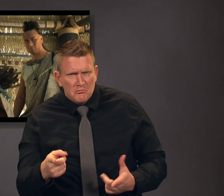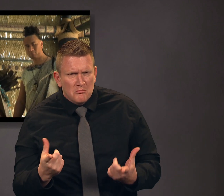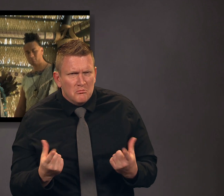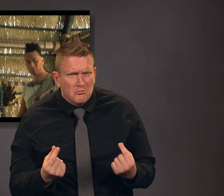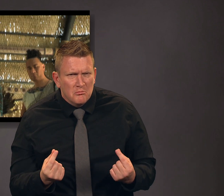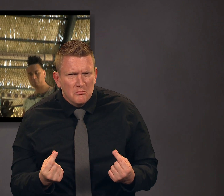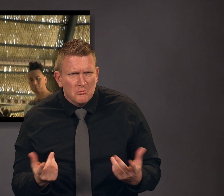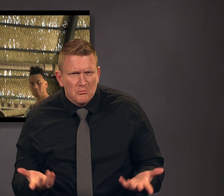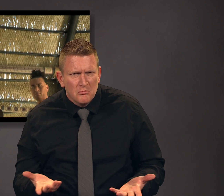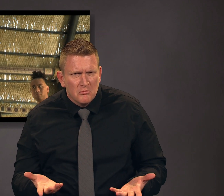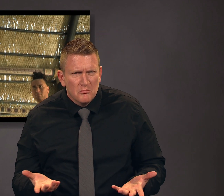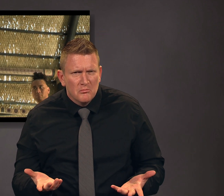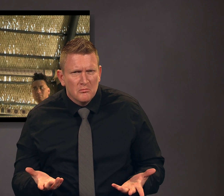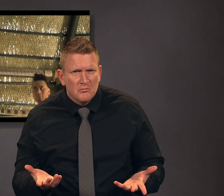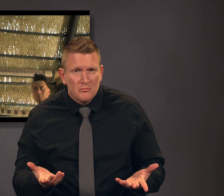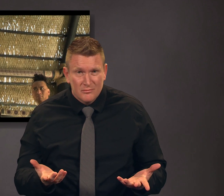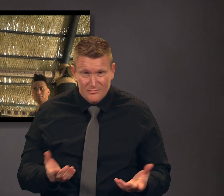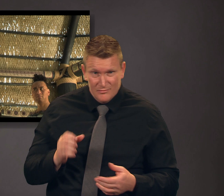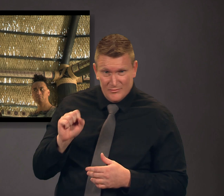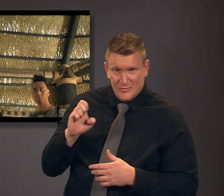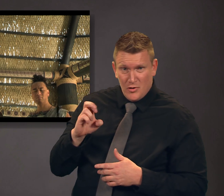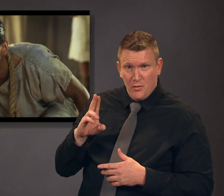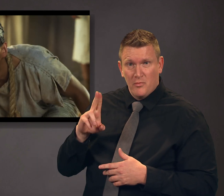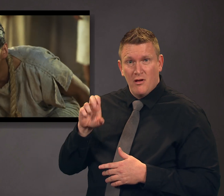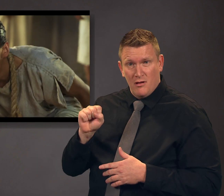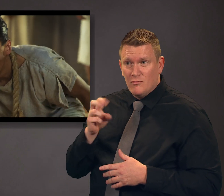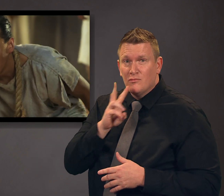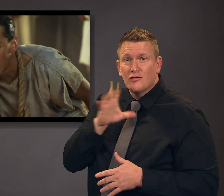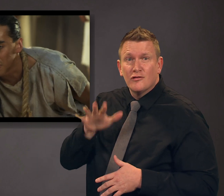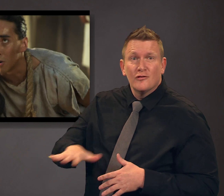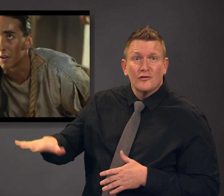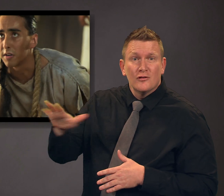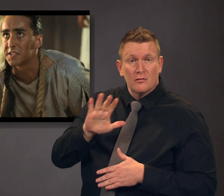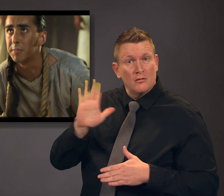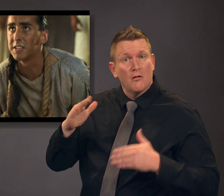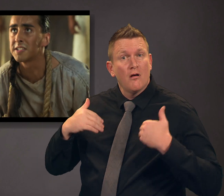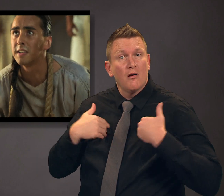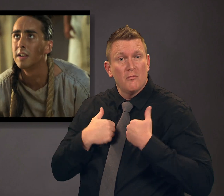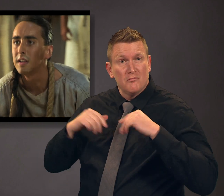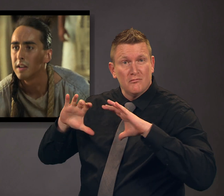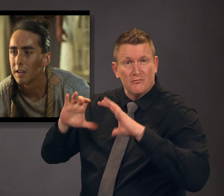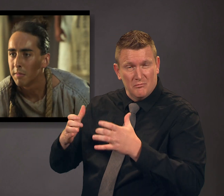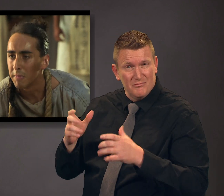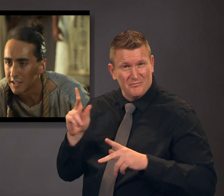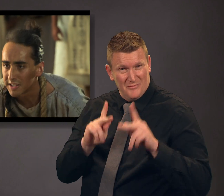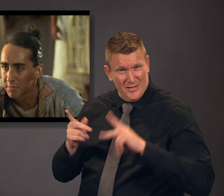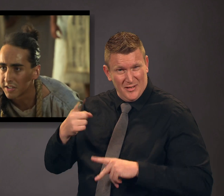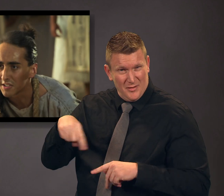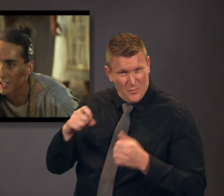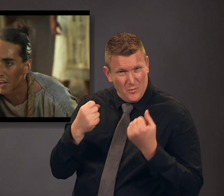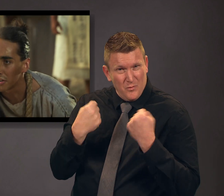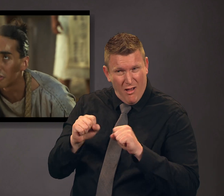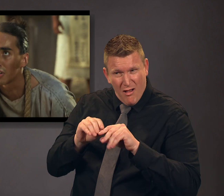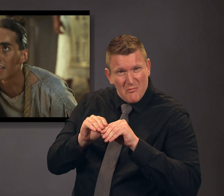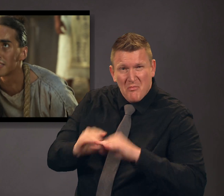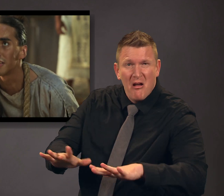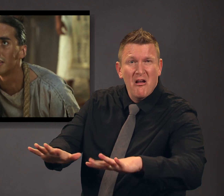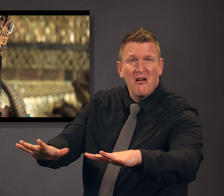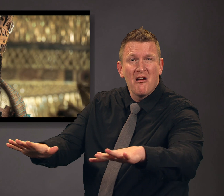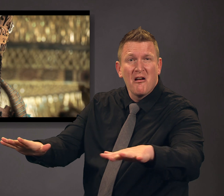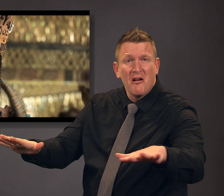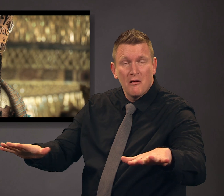Nephite. What has he done? At the water of Sebus, men attempted to scatter your